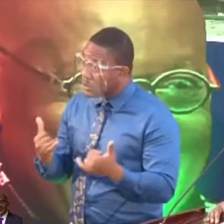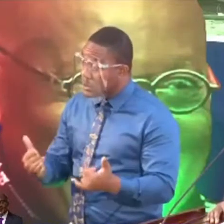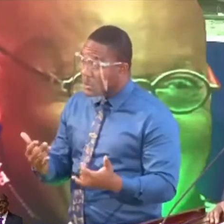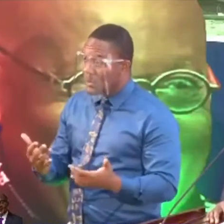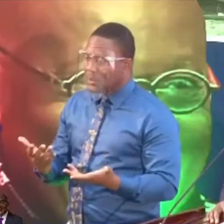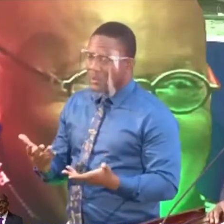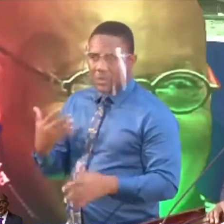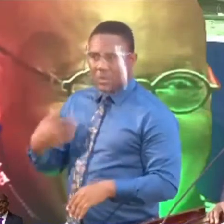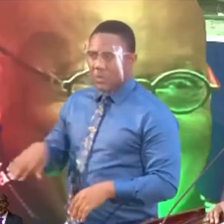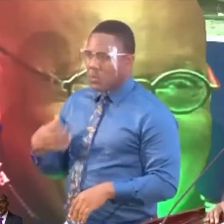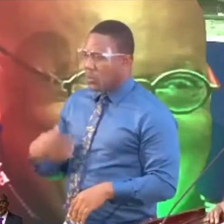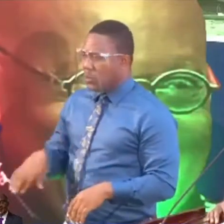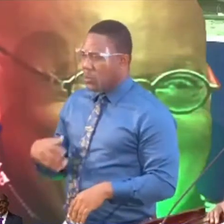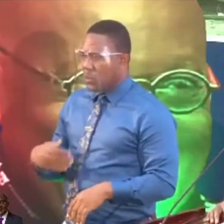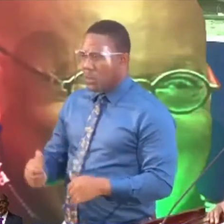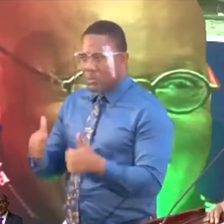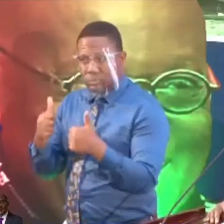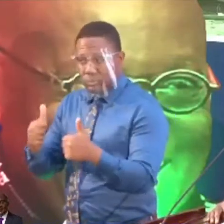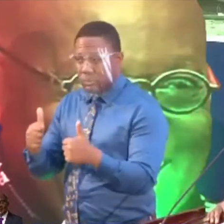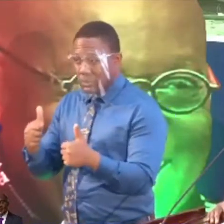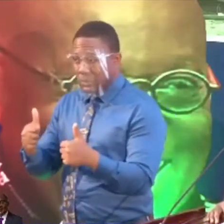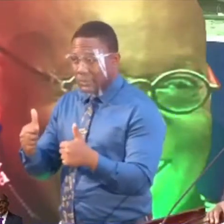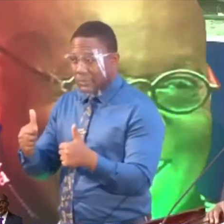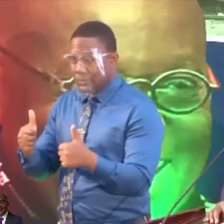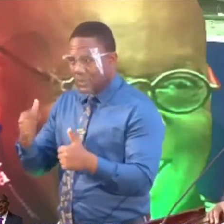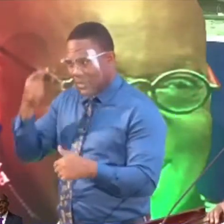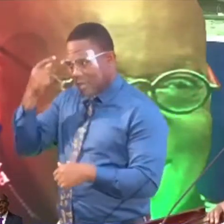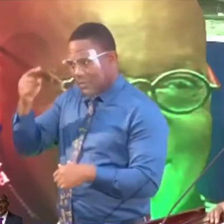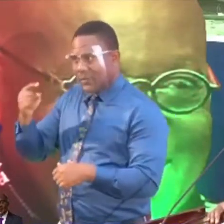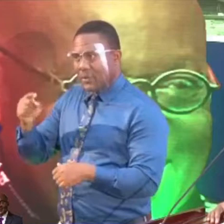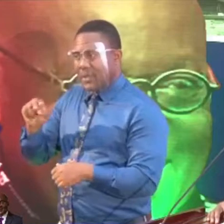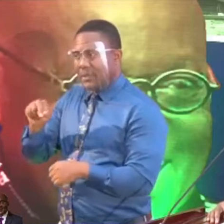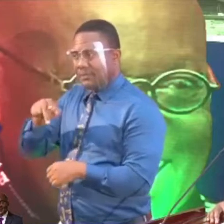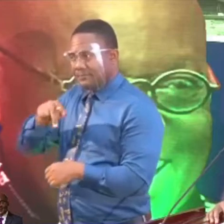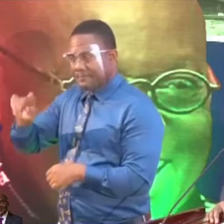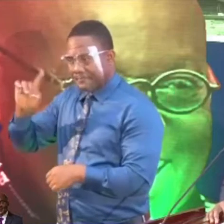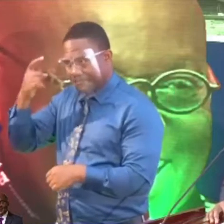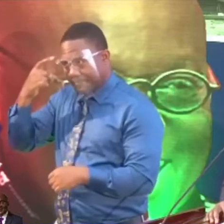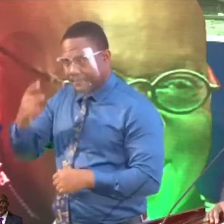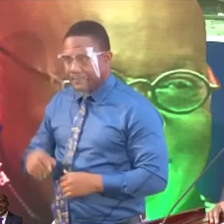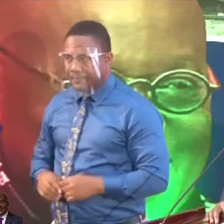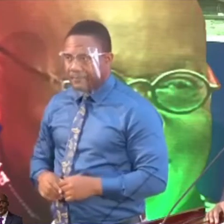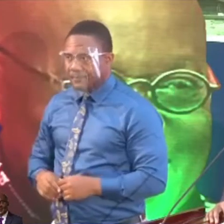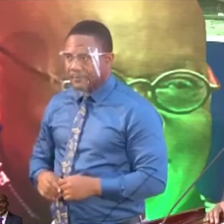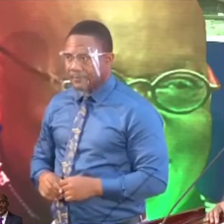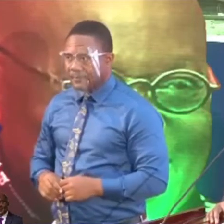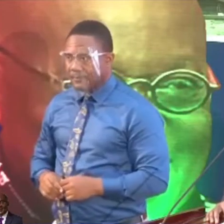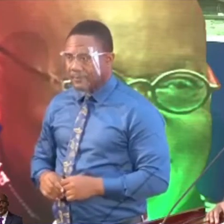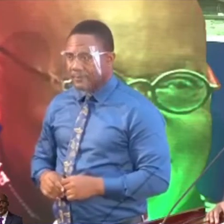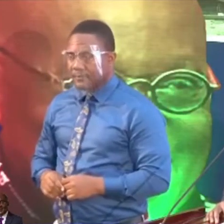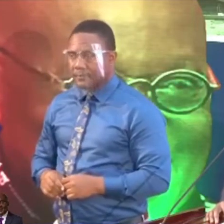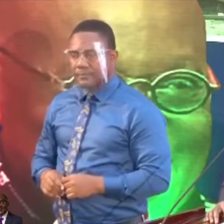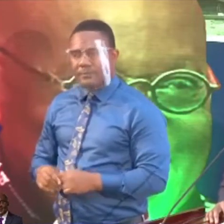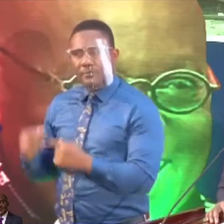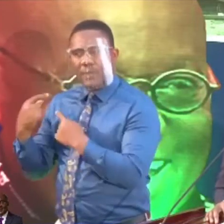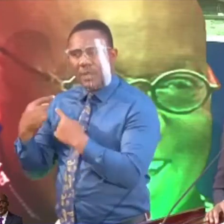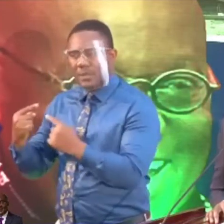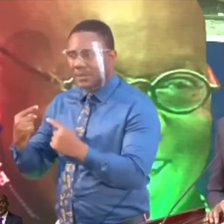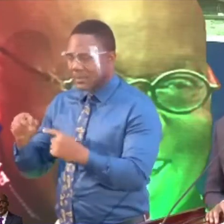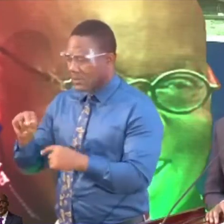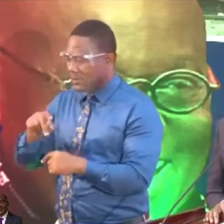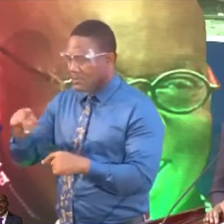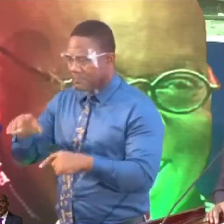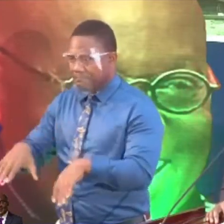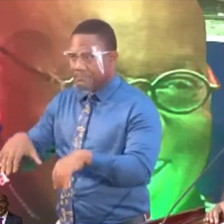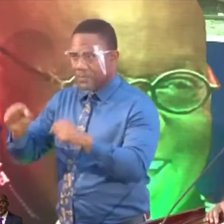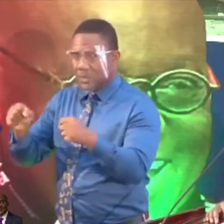has been a major priority for this government. On the assumption of office, we were met with